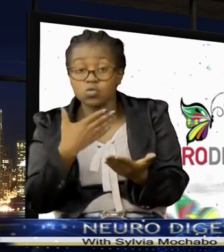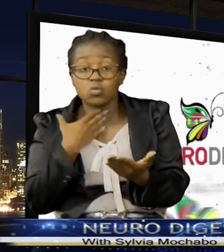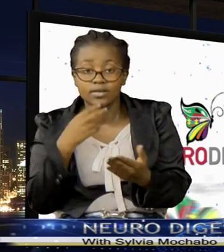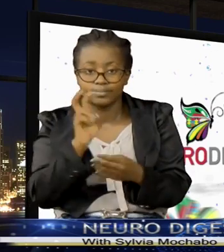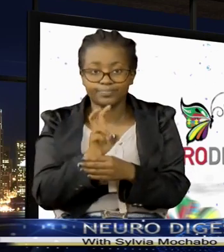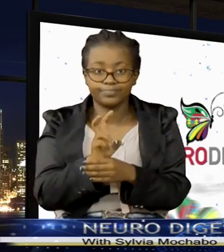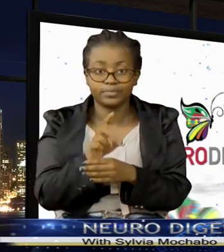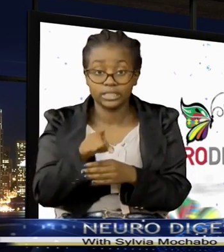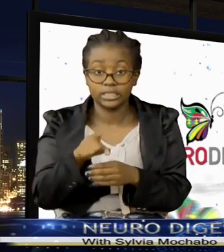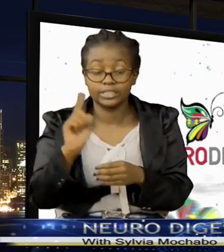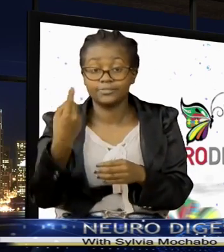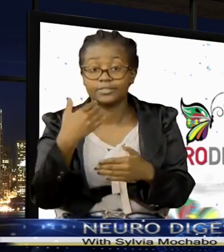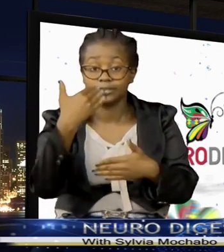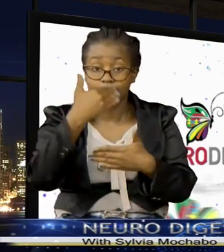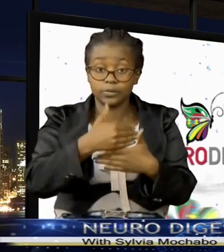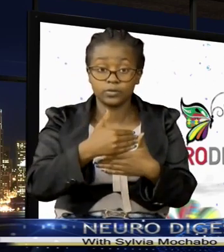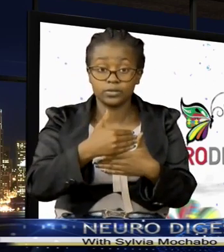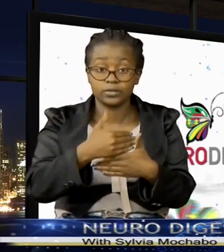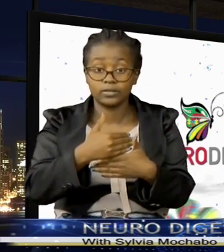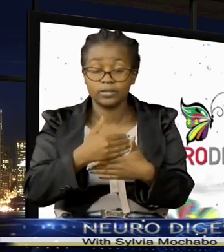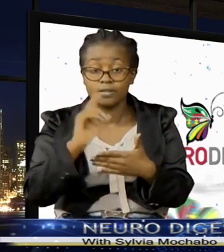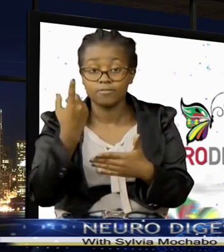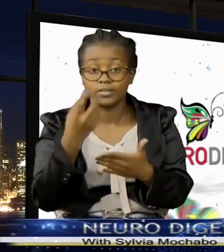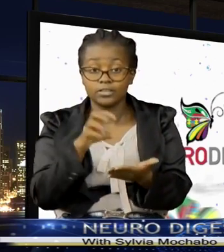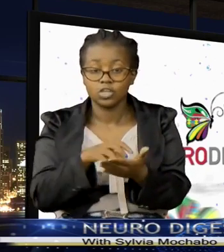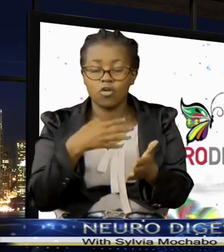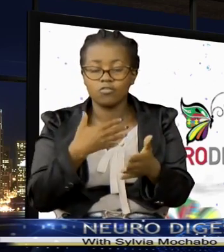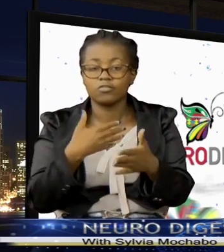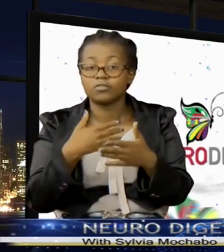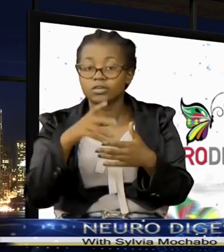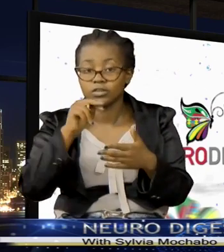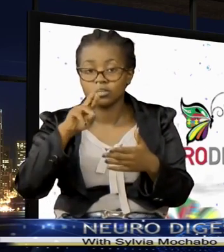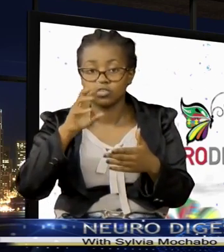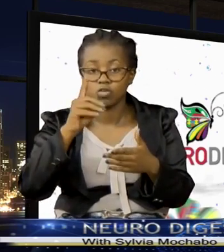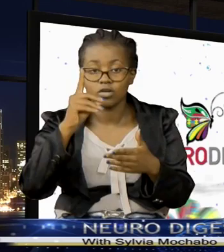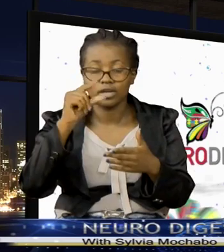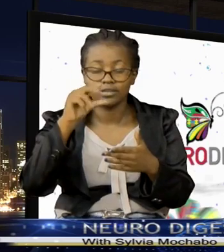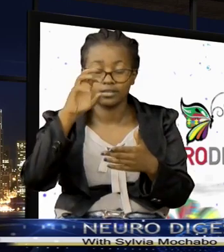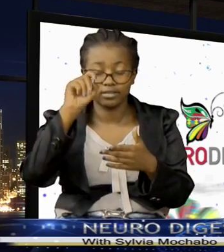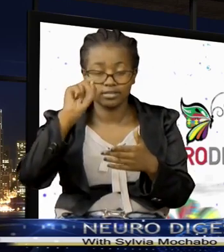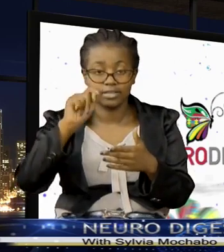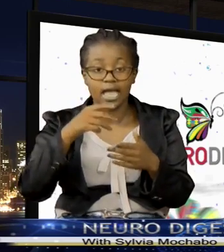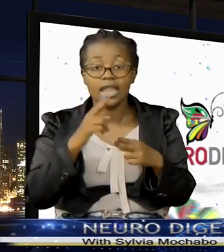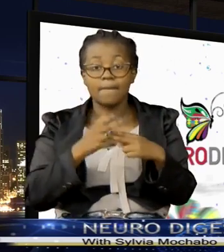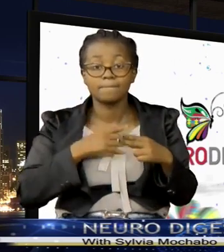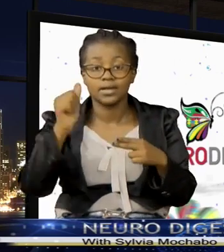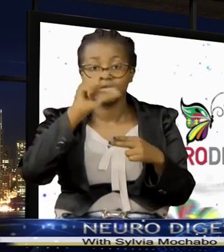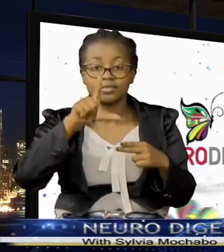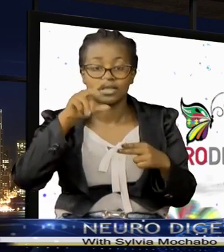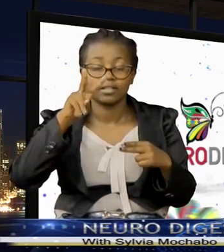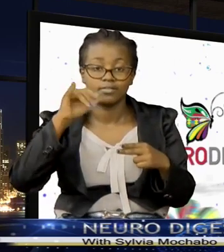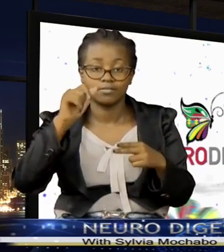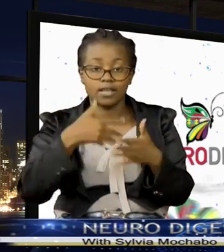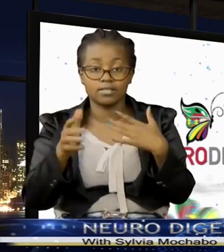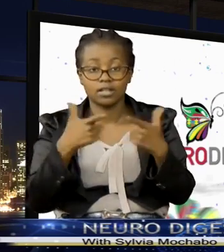look at in this first episode of the first season of Neuro Digest. With me, Sylvia Moraa, and my